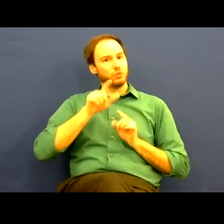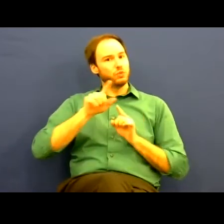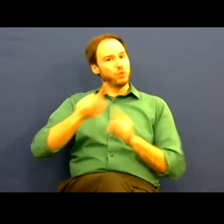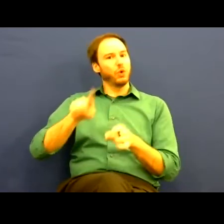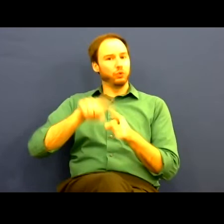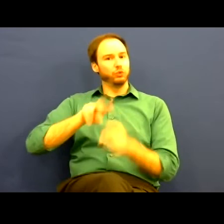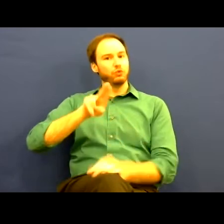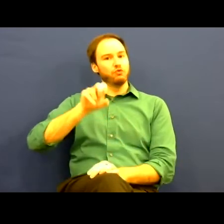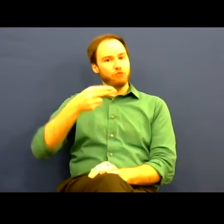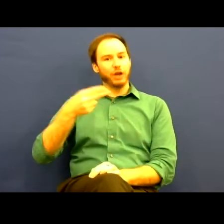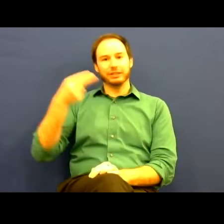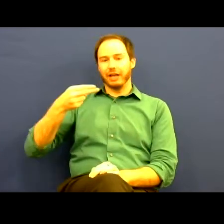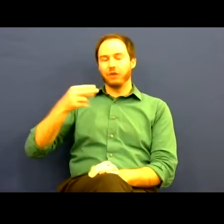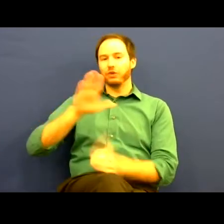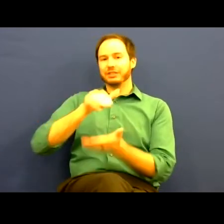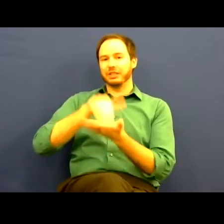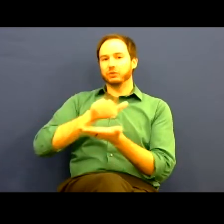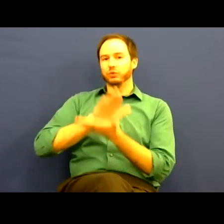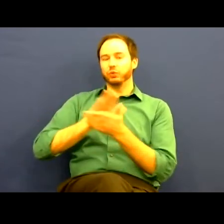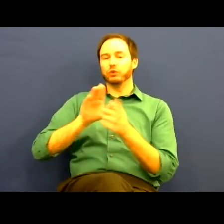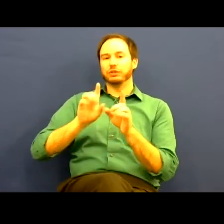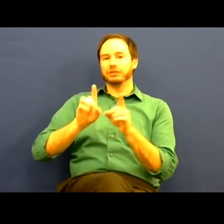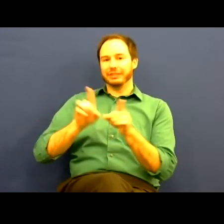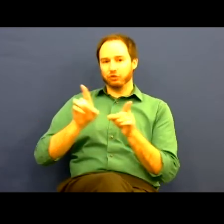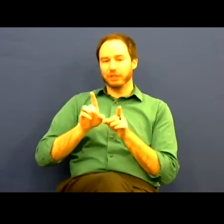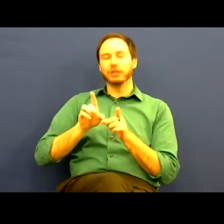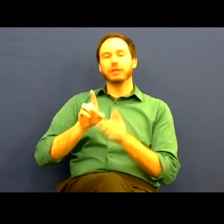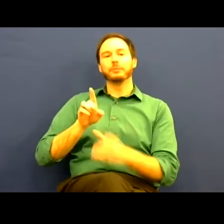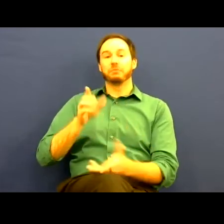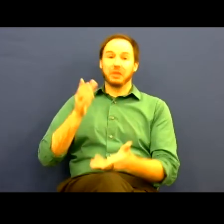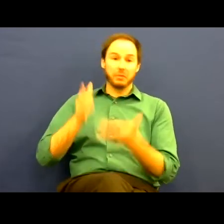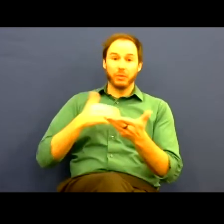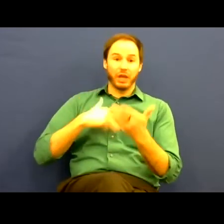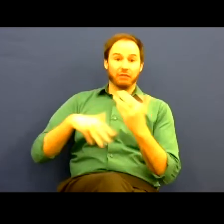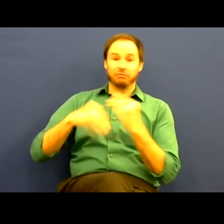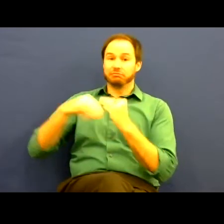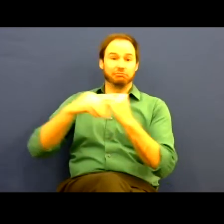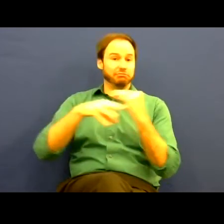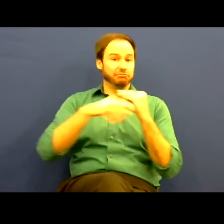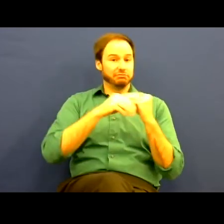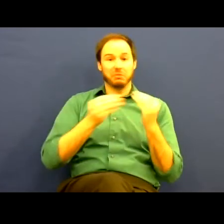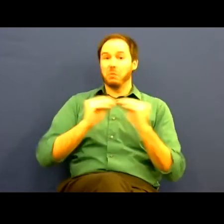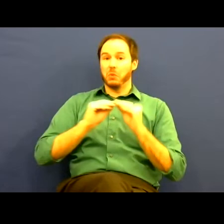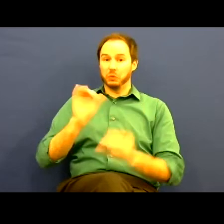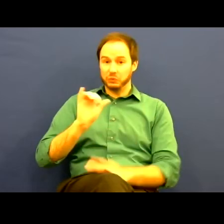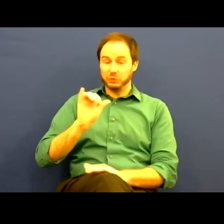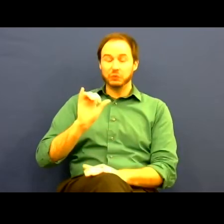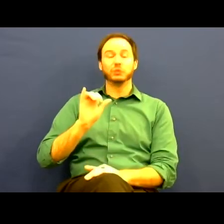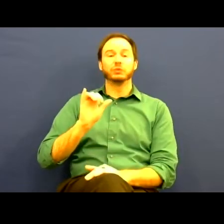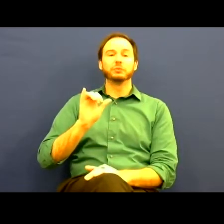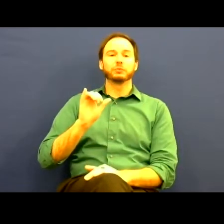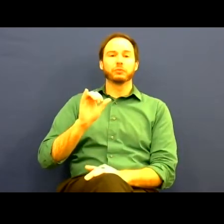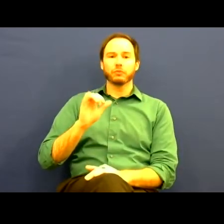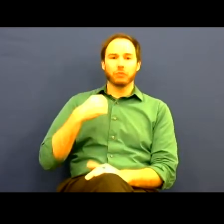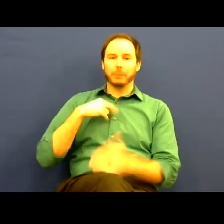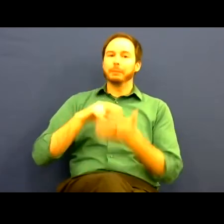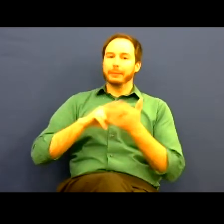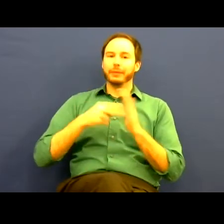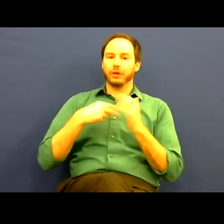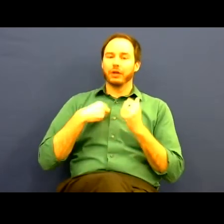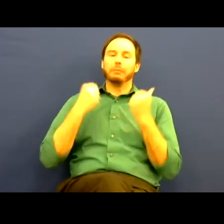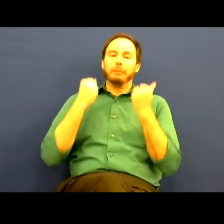the Rush Henrietta Central School District. There may be additionals. So we have a lot